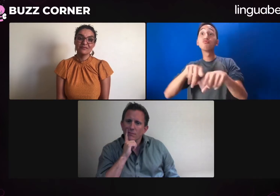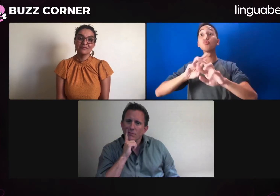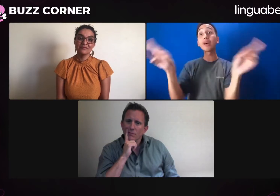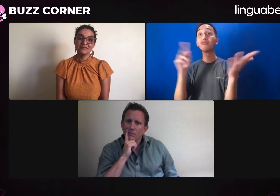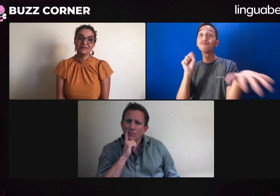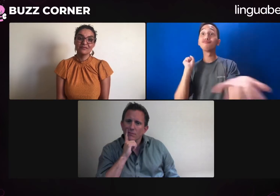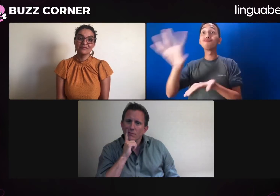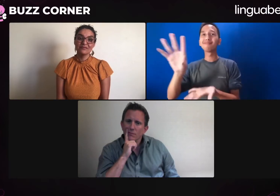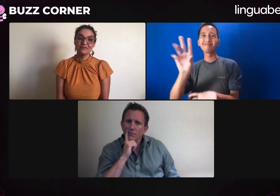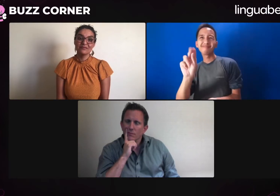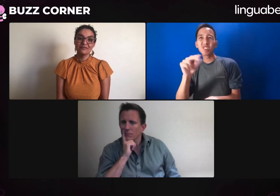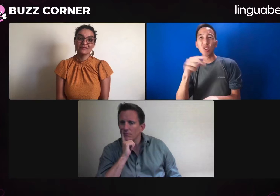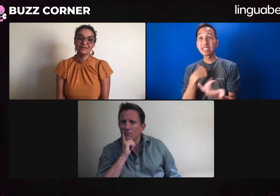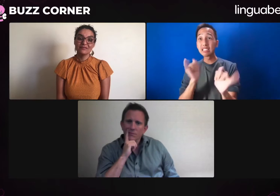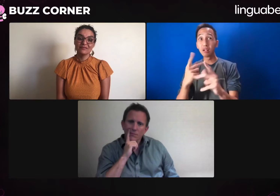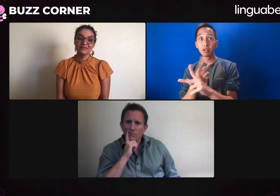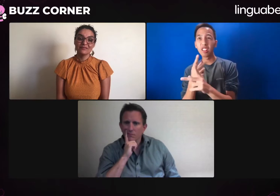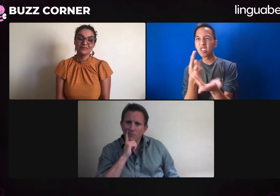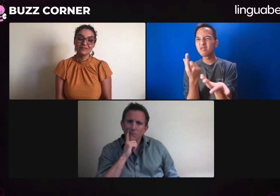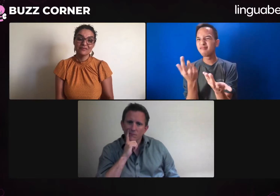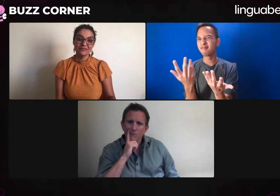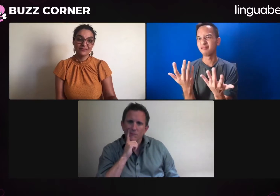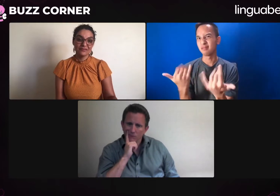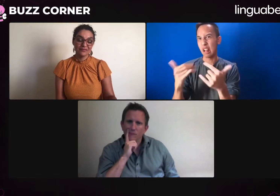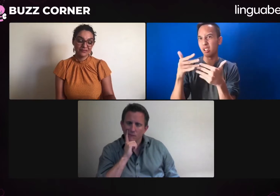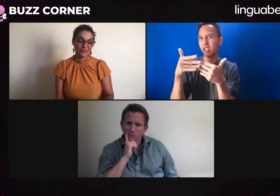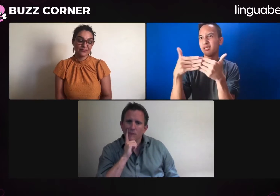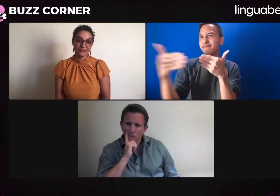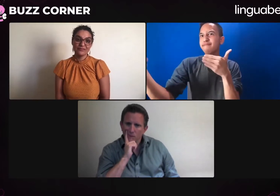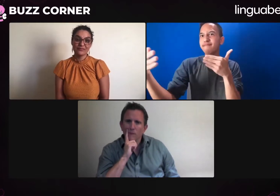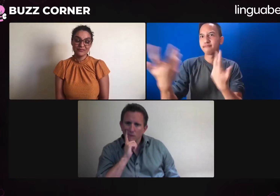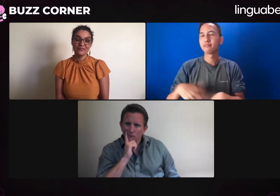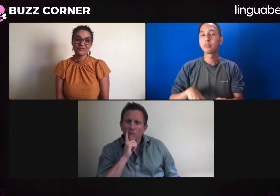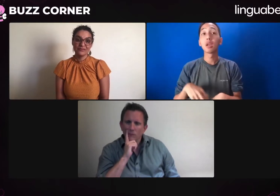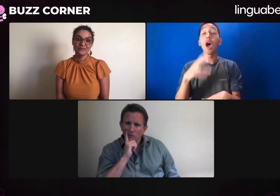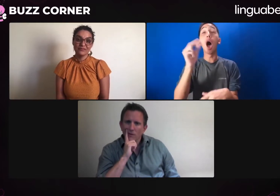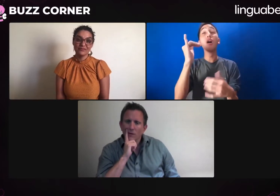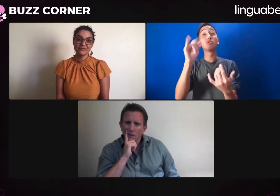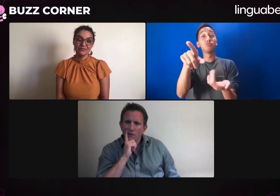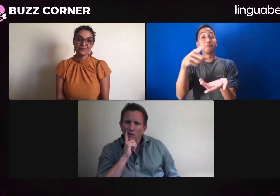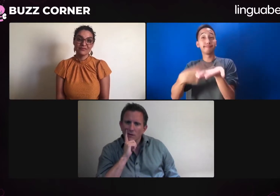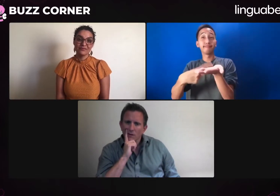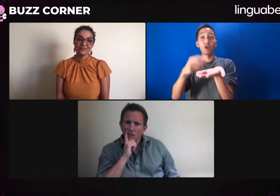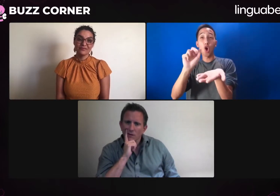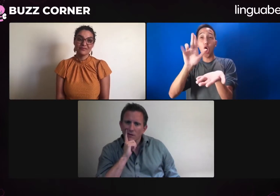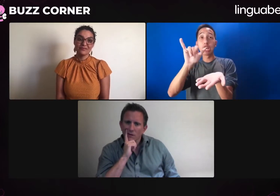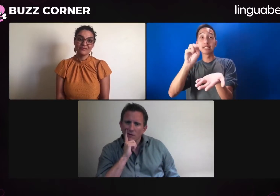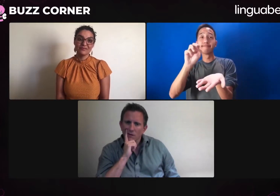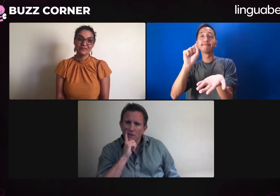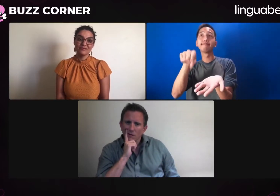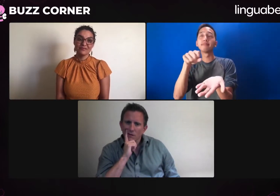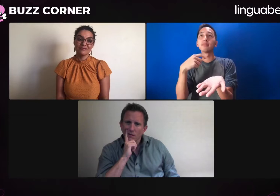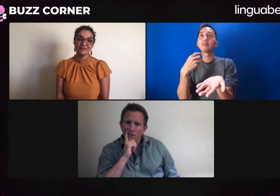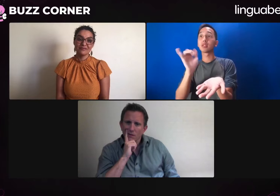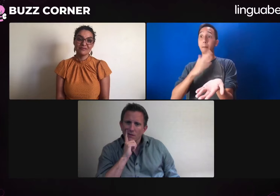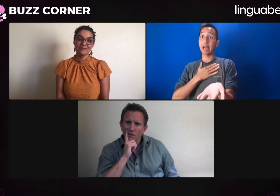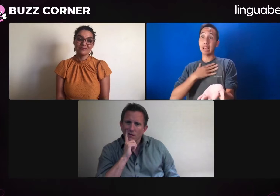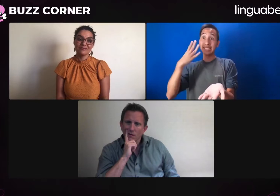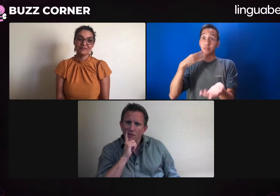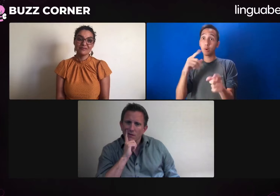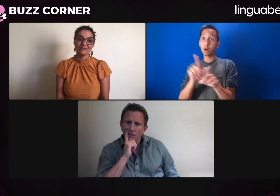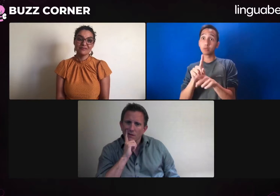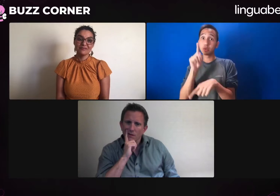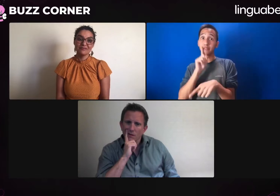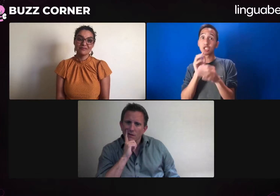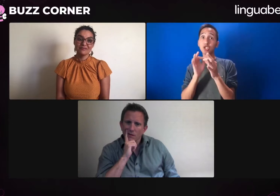a very new experience. I can't come up and say, here, I have the answer, but it's something to look forward to in the future. And in